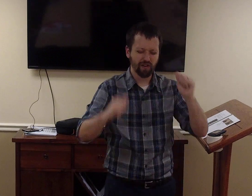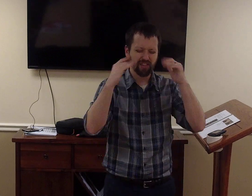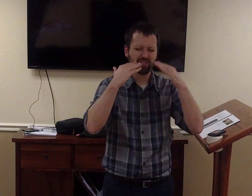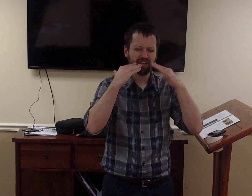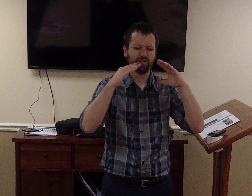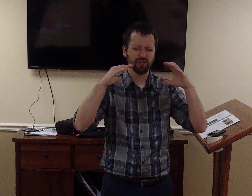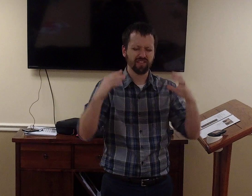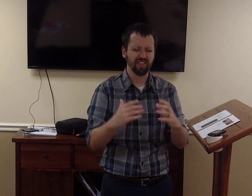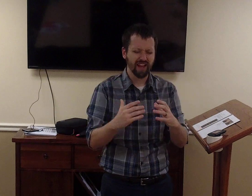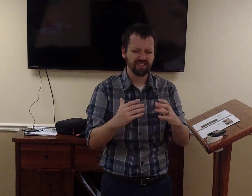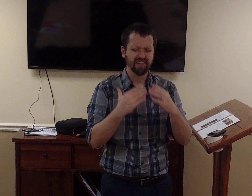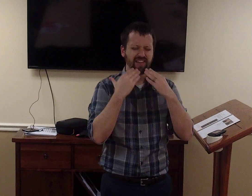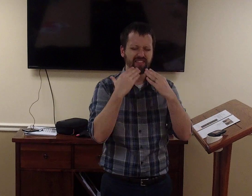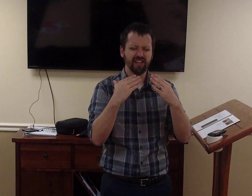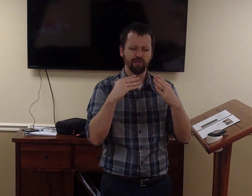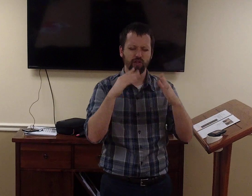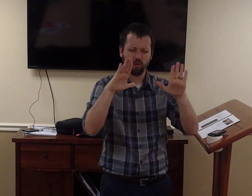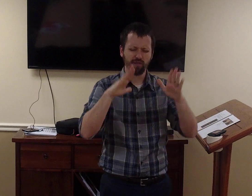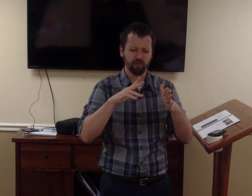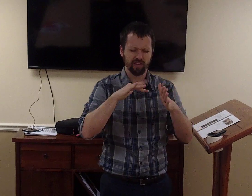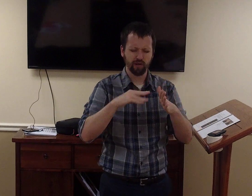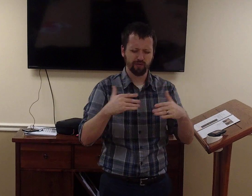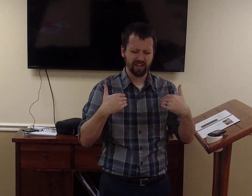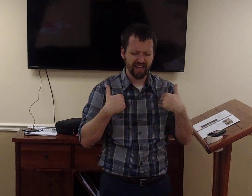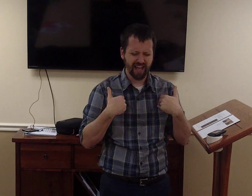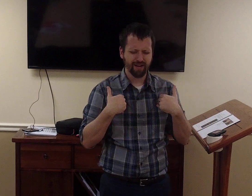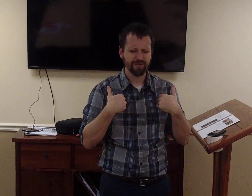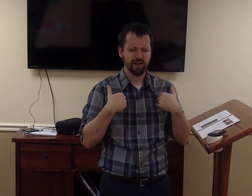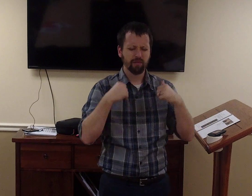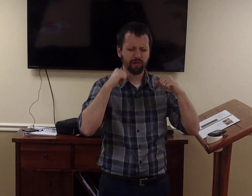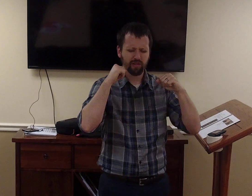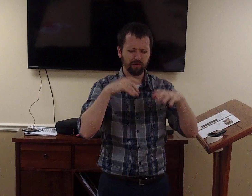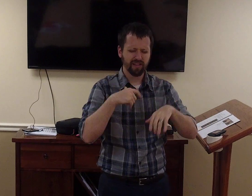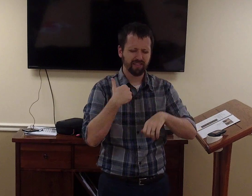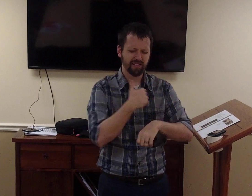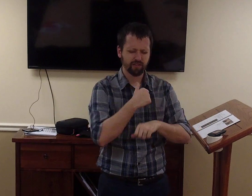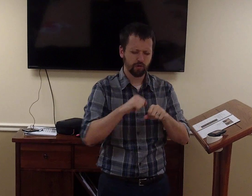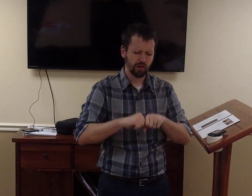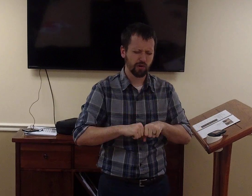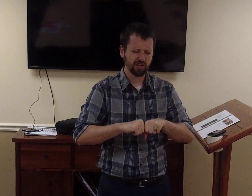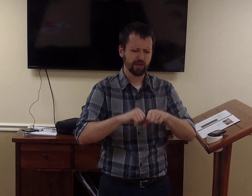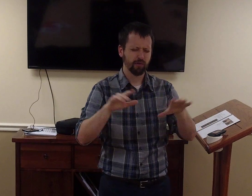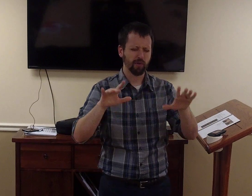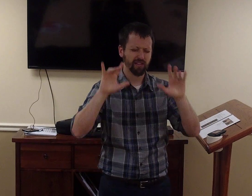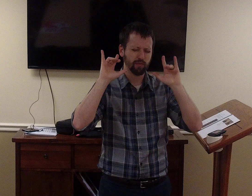Father, thank you for this class. Thank you for the wonderful study we've got to have. Please bless us as we all go our separate ways, and we